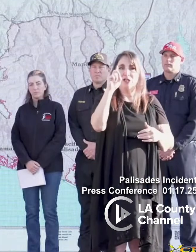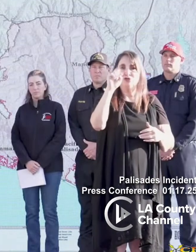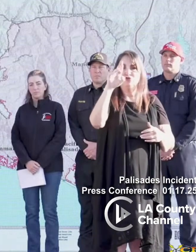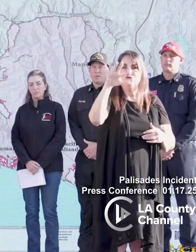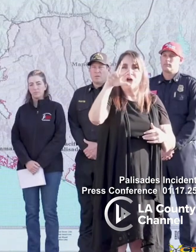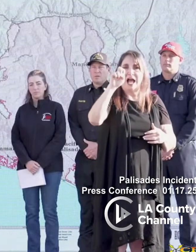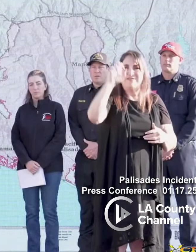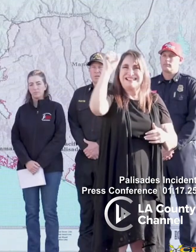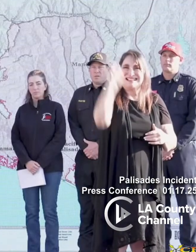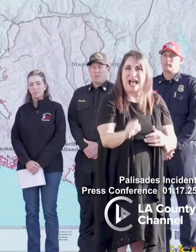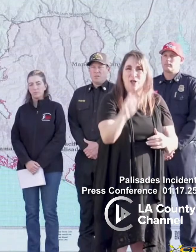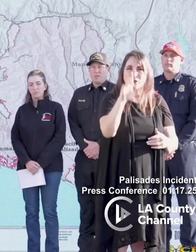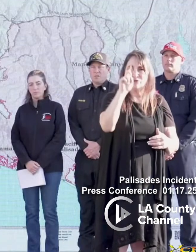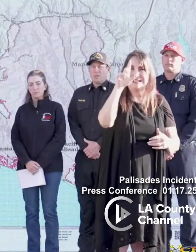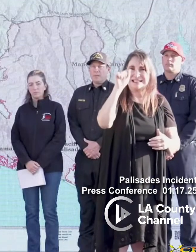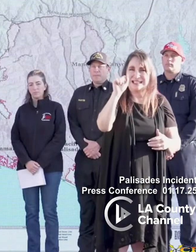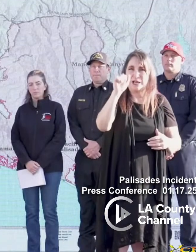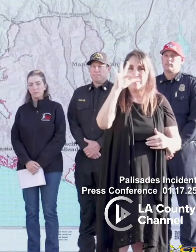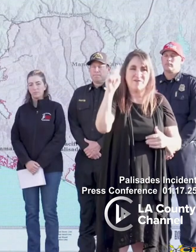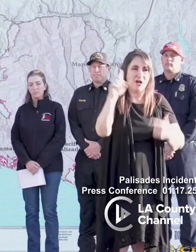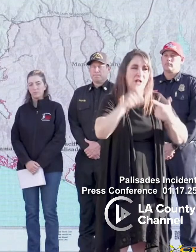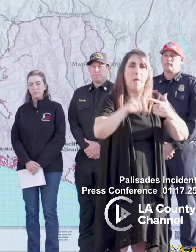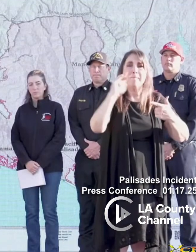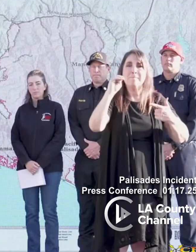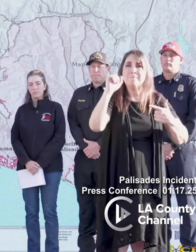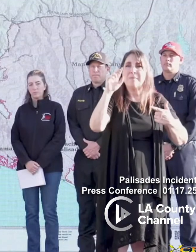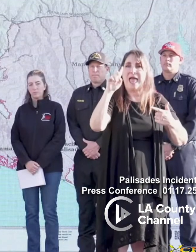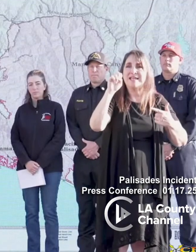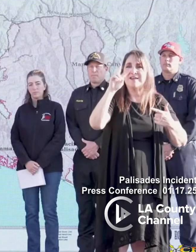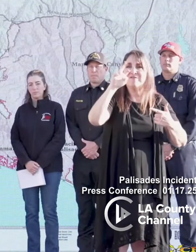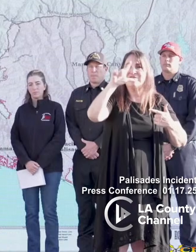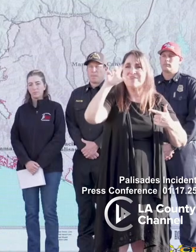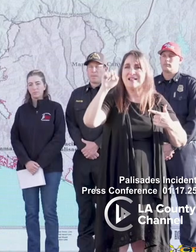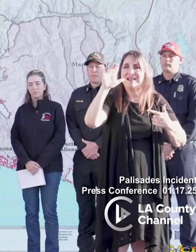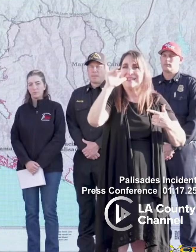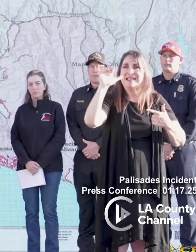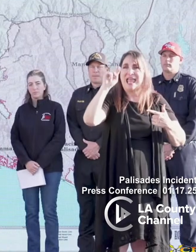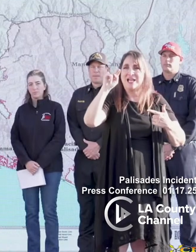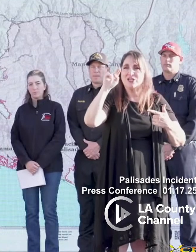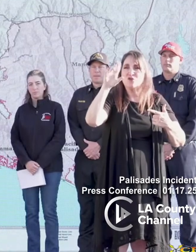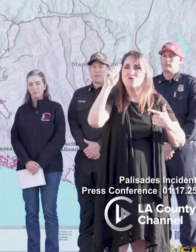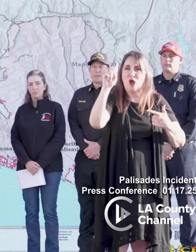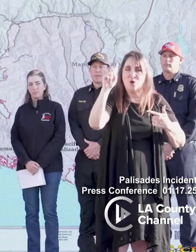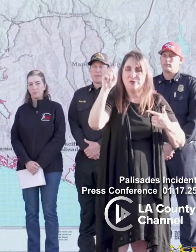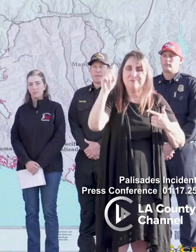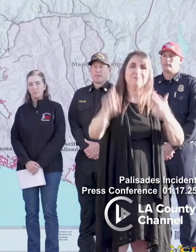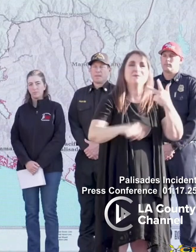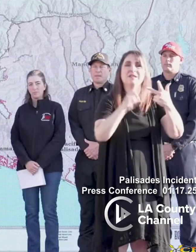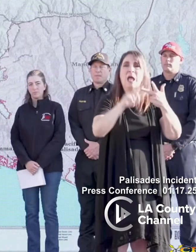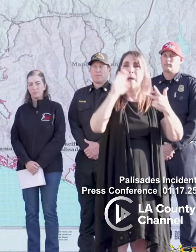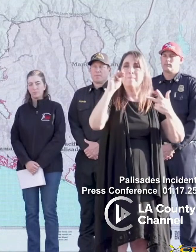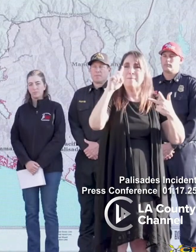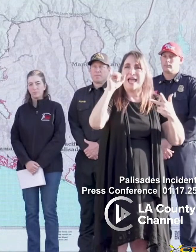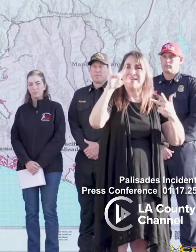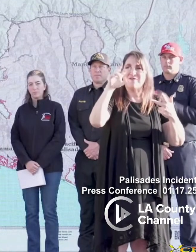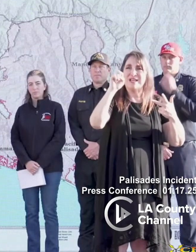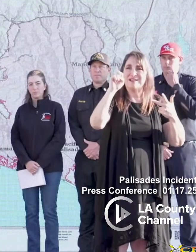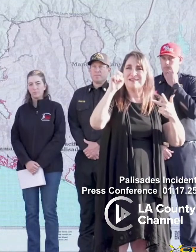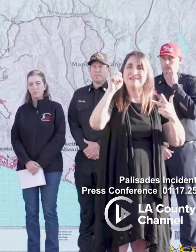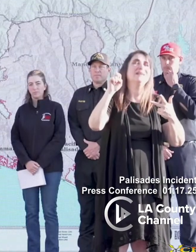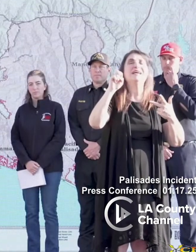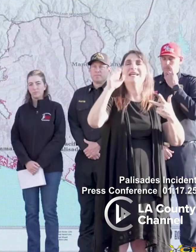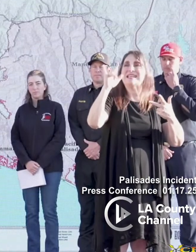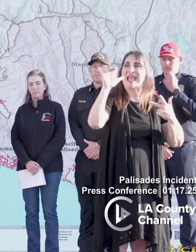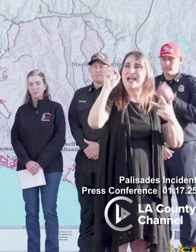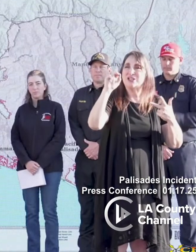Boulevard. Mandeville Canyon Road, north of Arbutus Drive. Mandeville Canyon Road, south